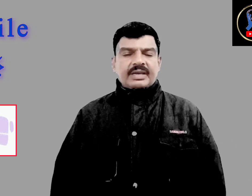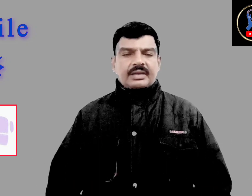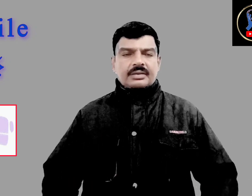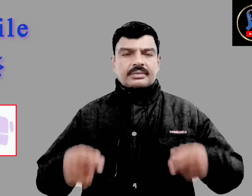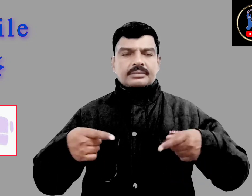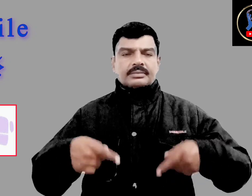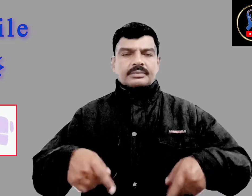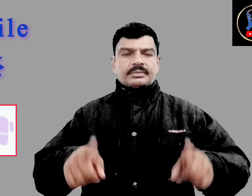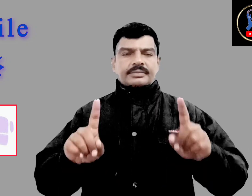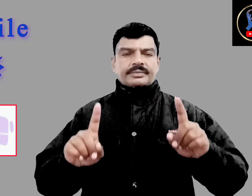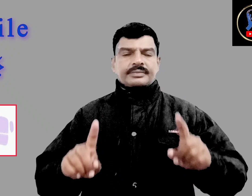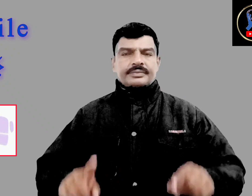while,